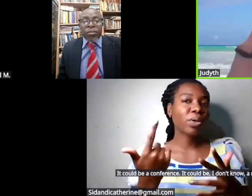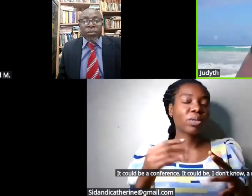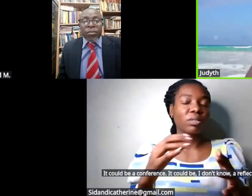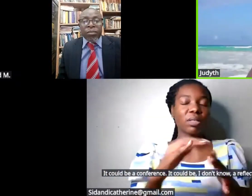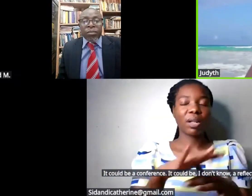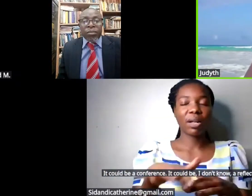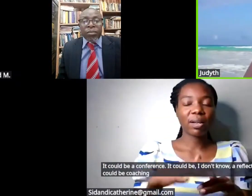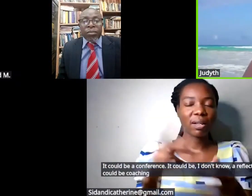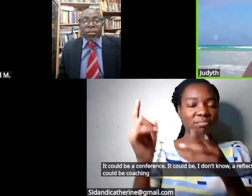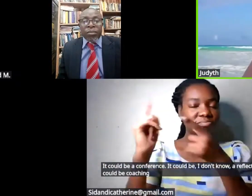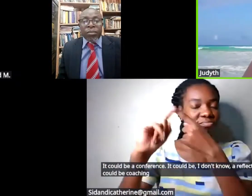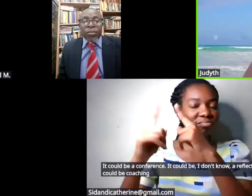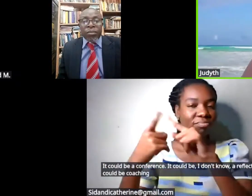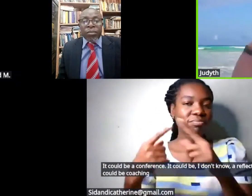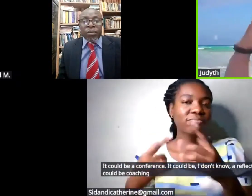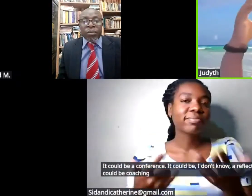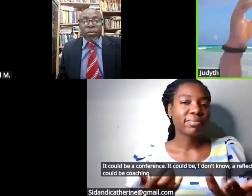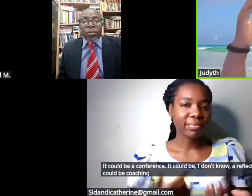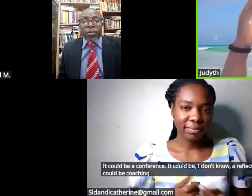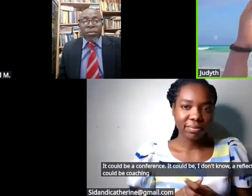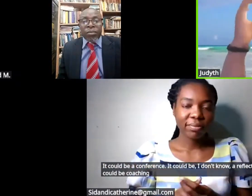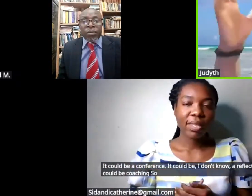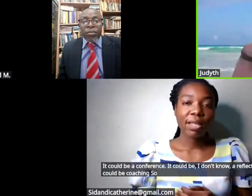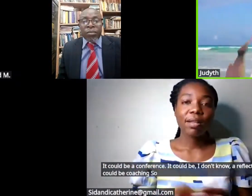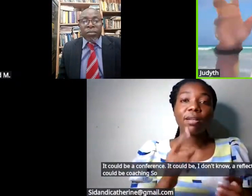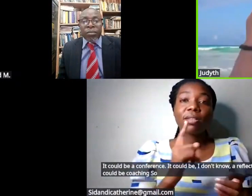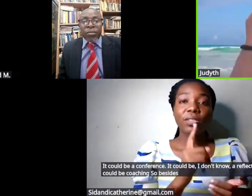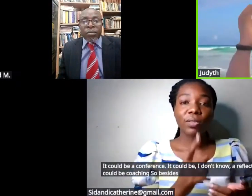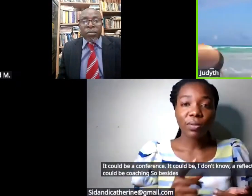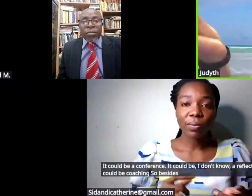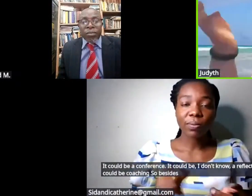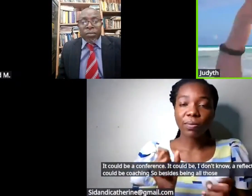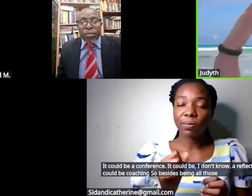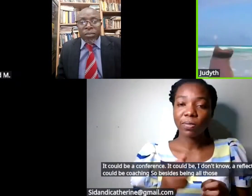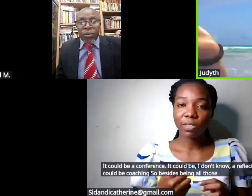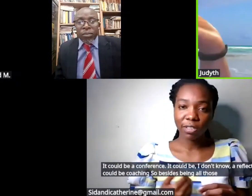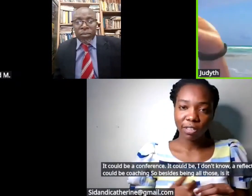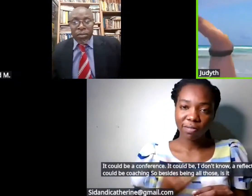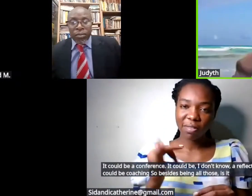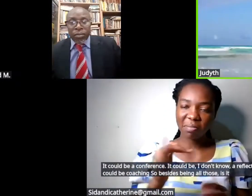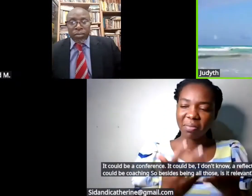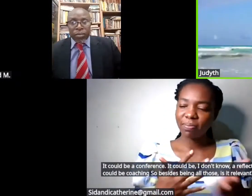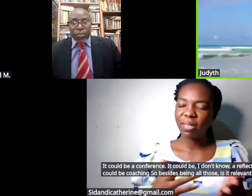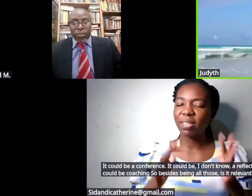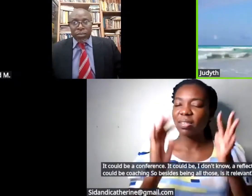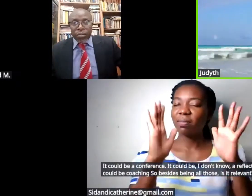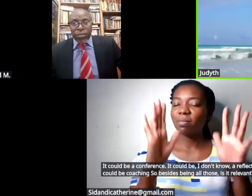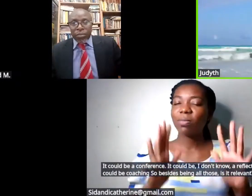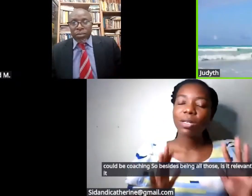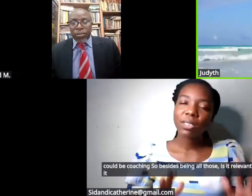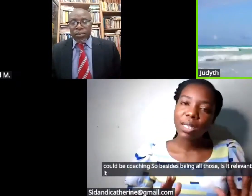coaching. So besides being all those, is it relevant? Is it timely? Is it